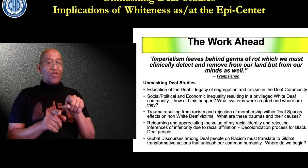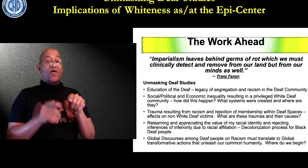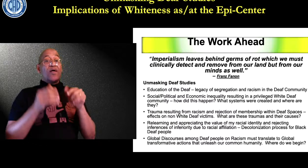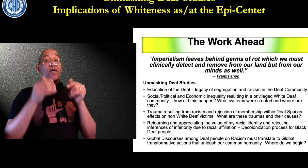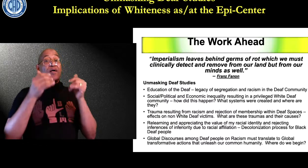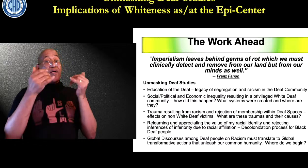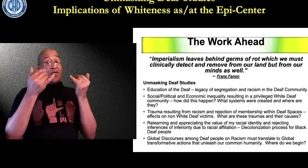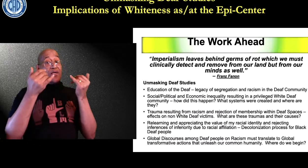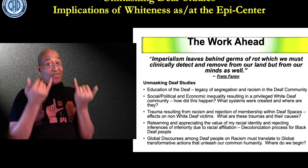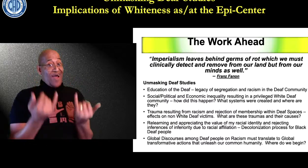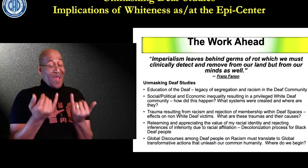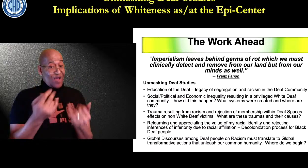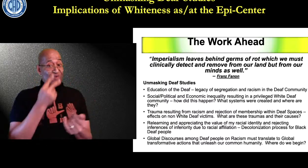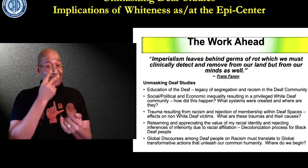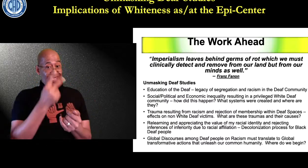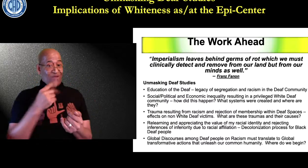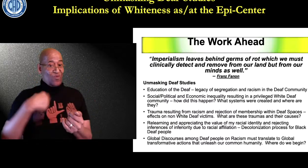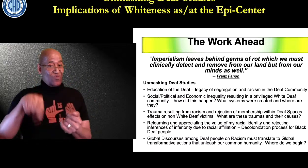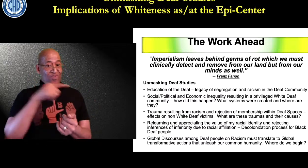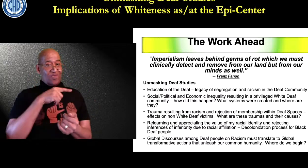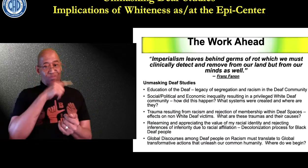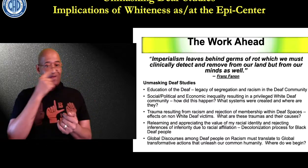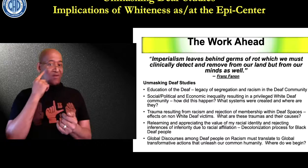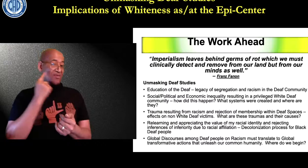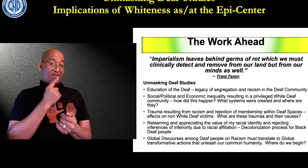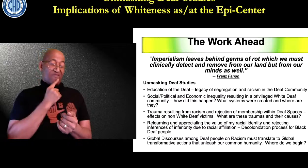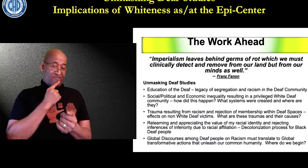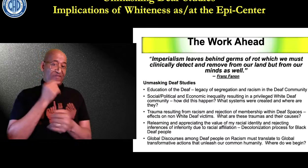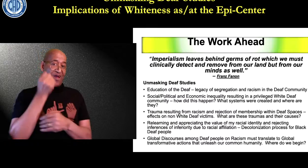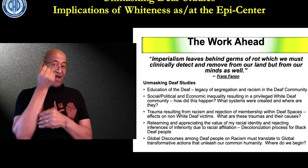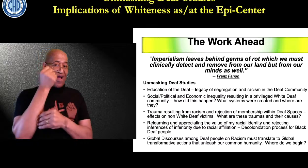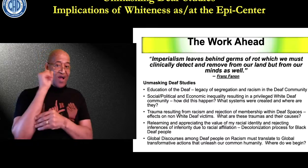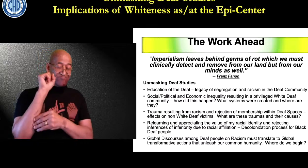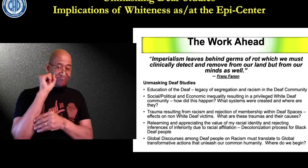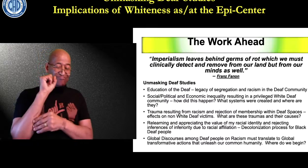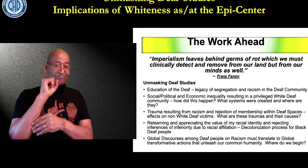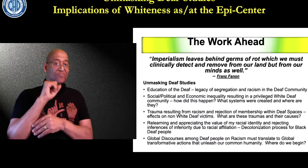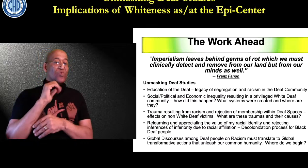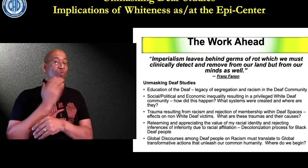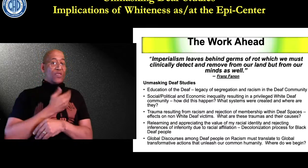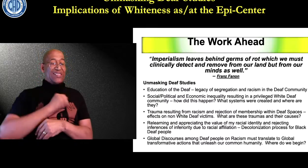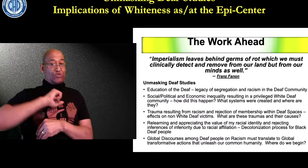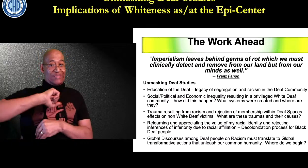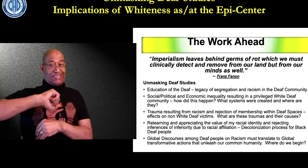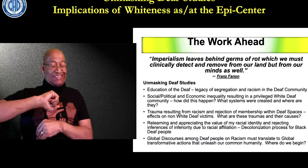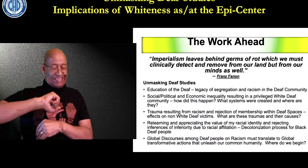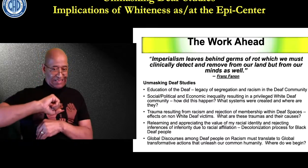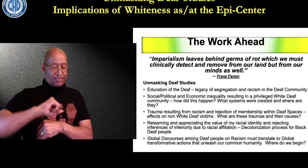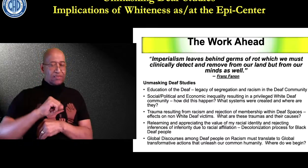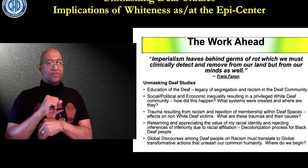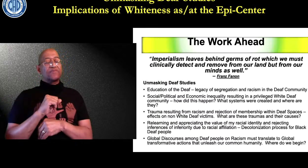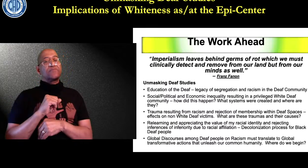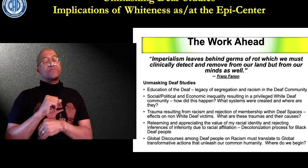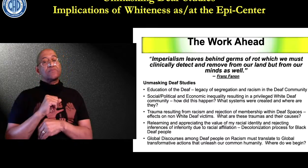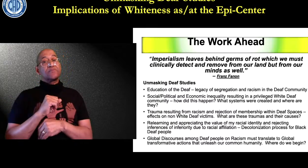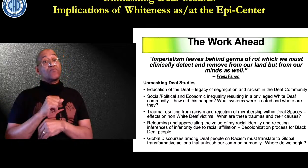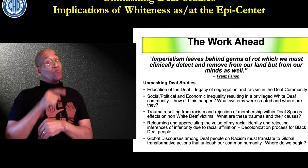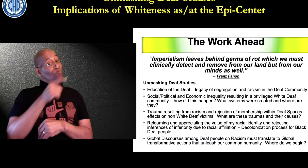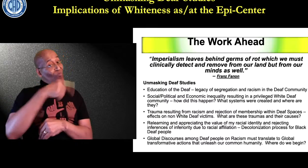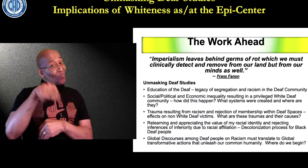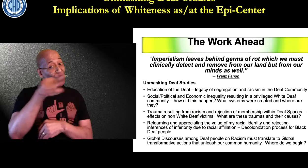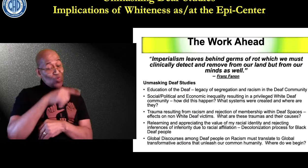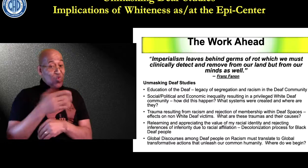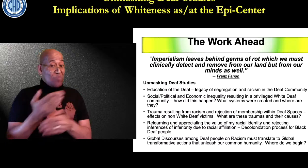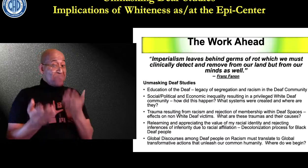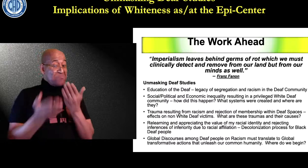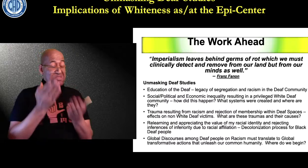same cycle, I promise you. And now you can see, as far as we, the deaf Black